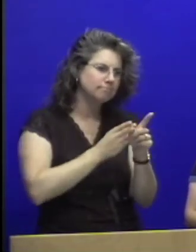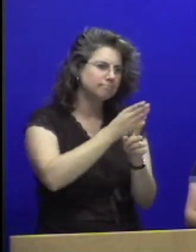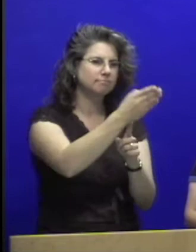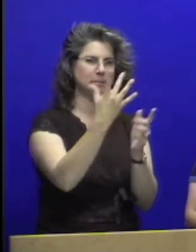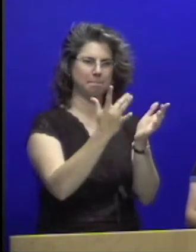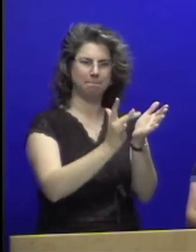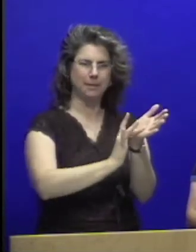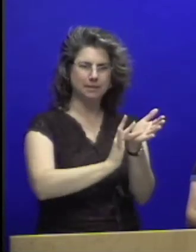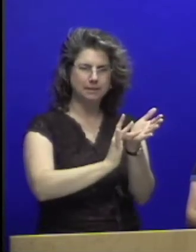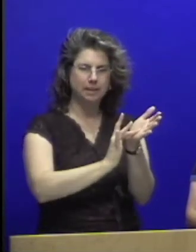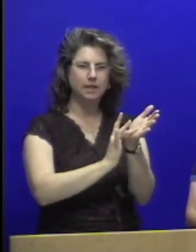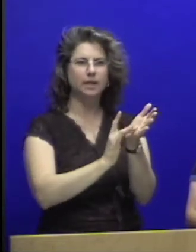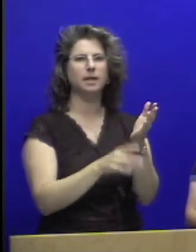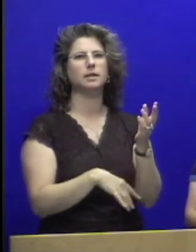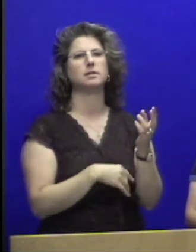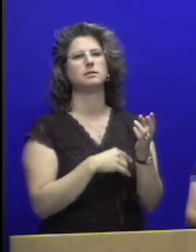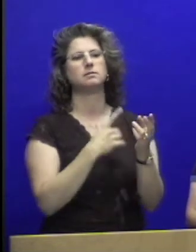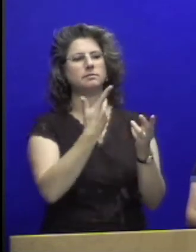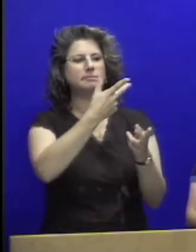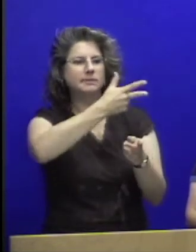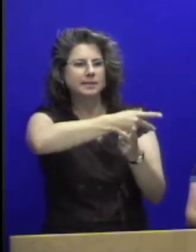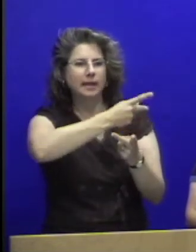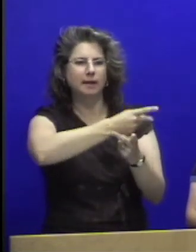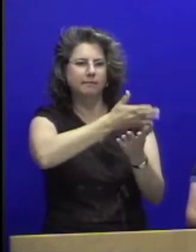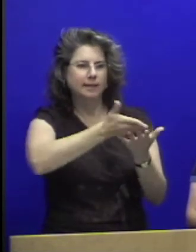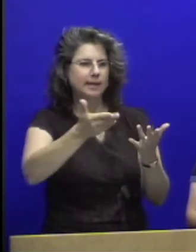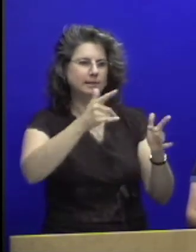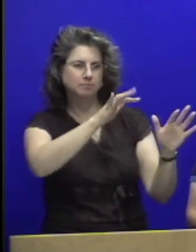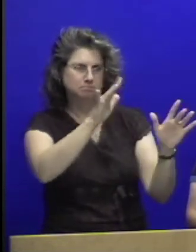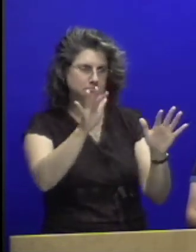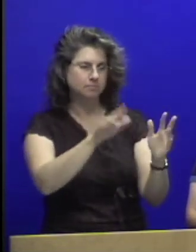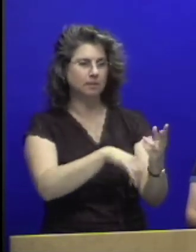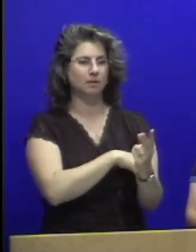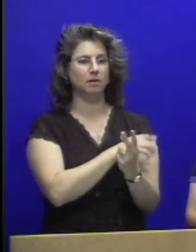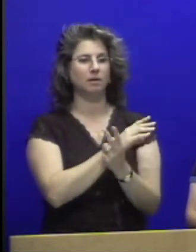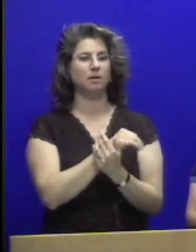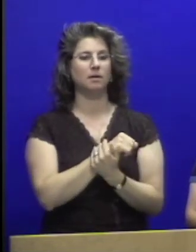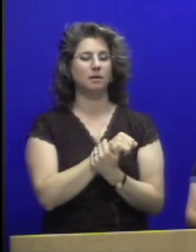medications and getting things settled, and